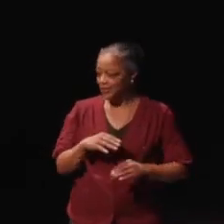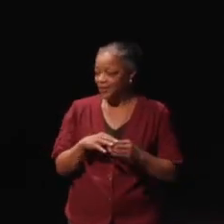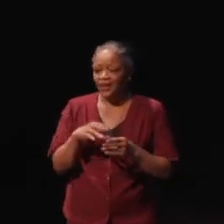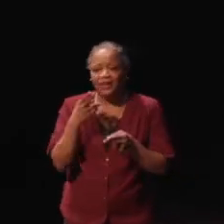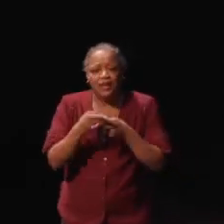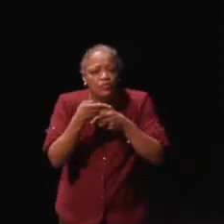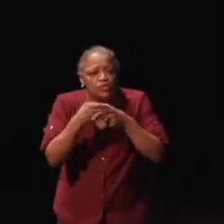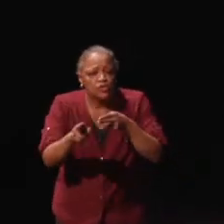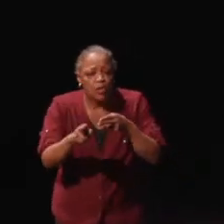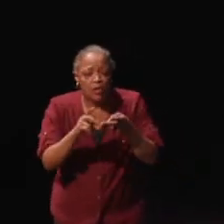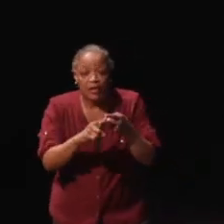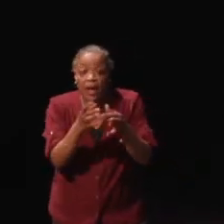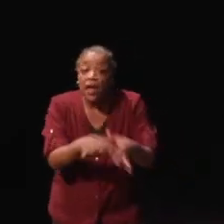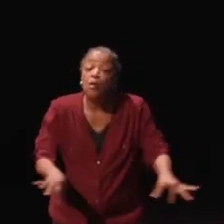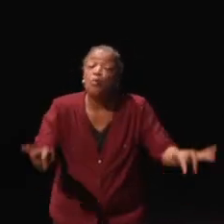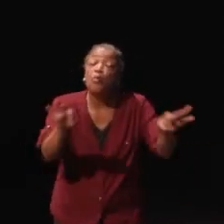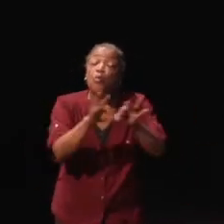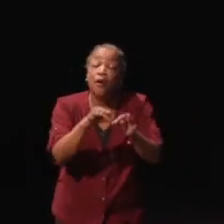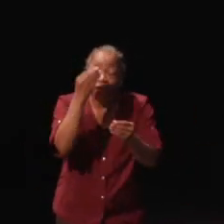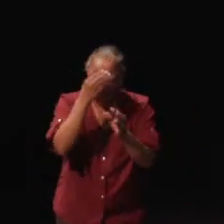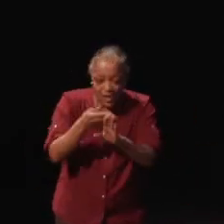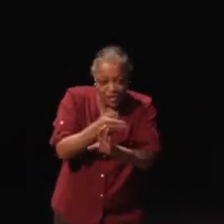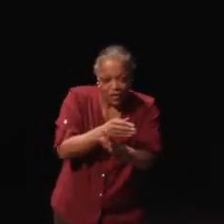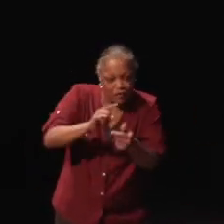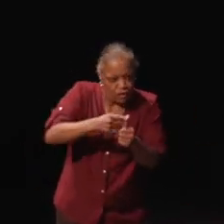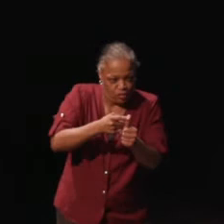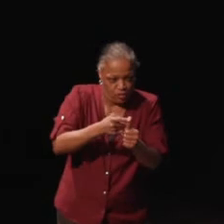it short, put important information to the front.